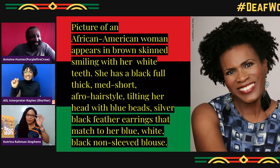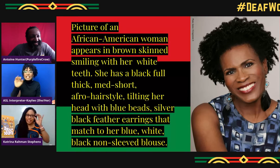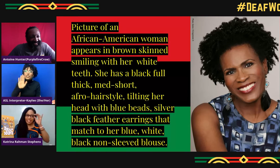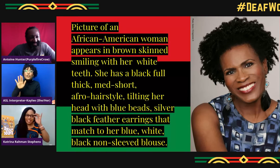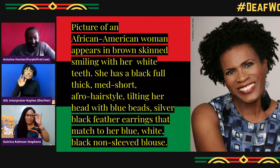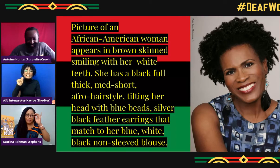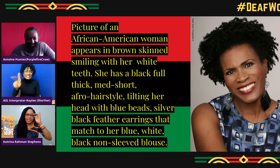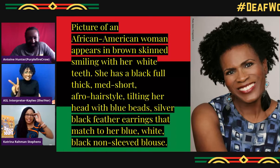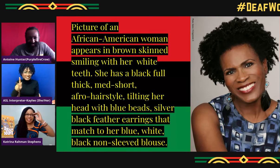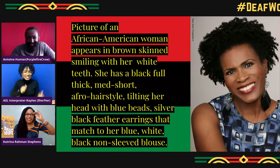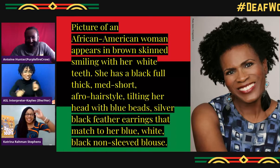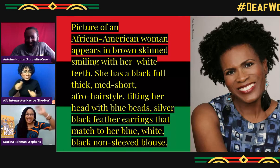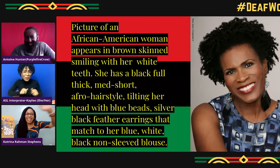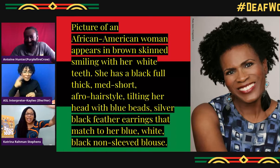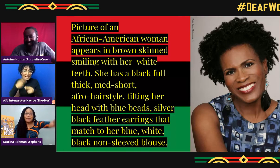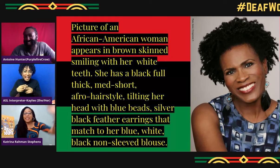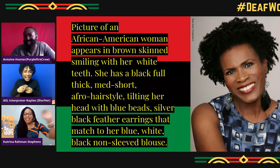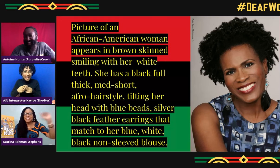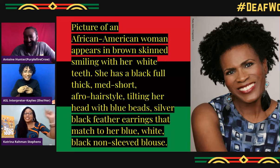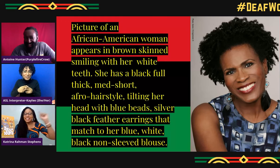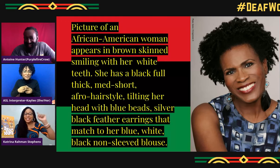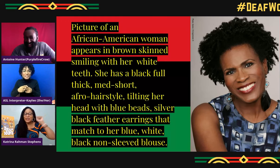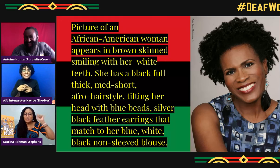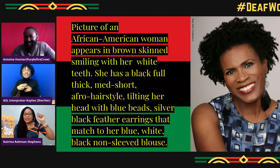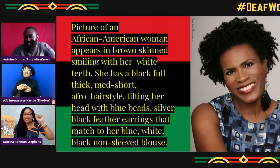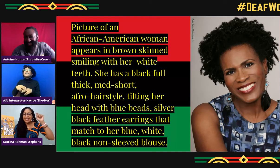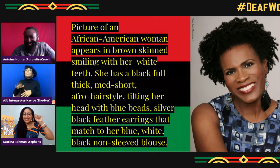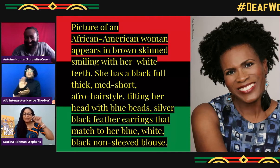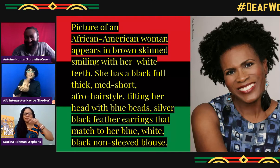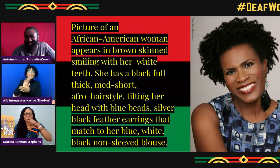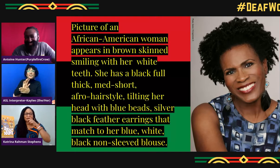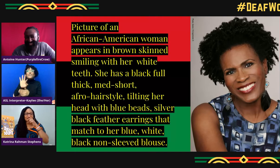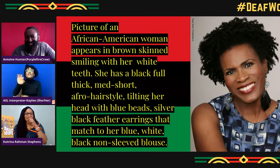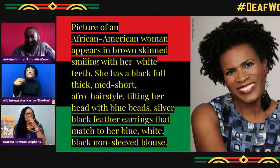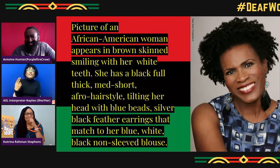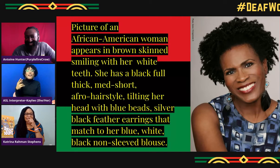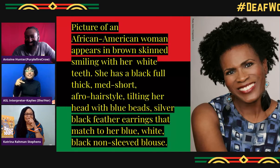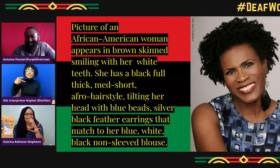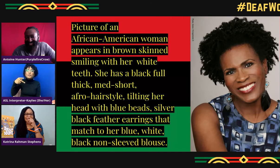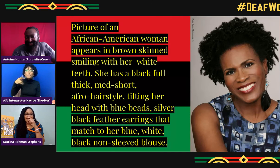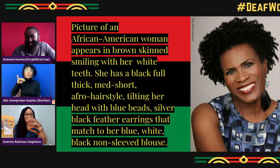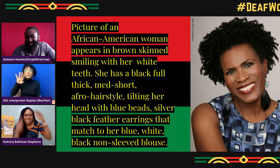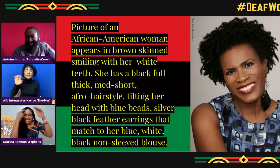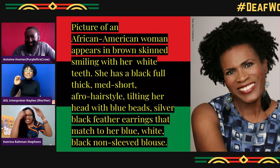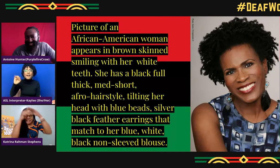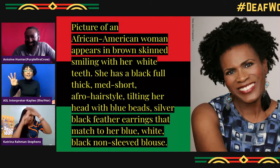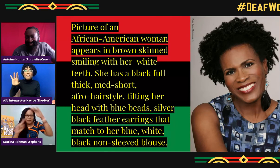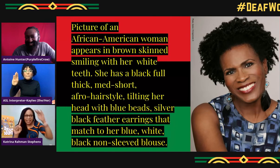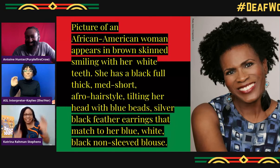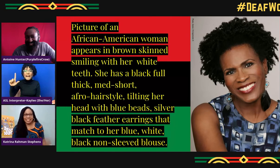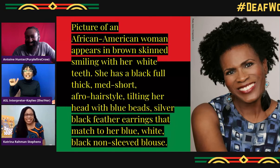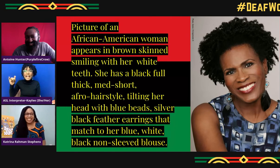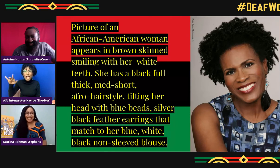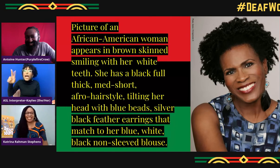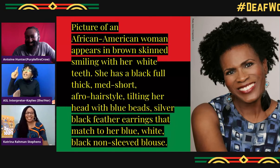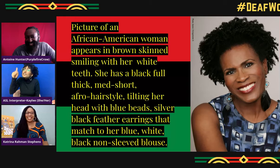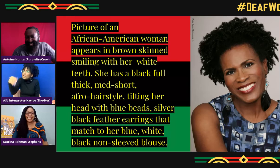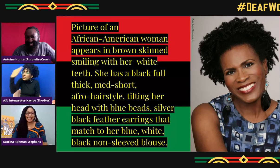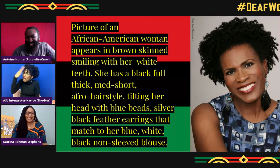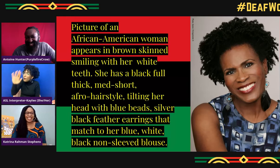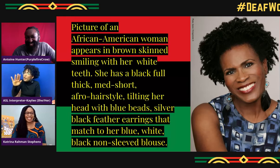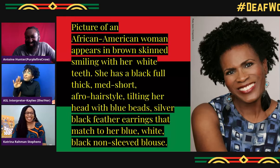Fresh Prince of Bel-Air. But I should know her real name. It slipped my